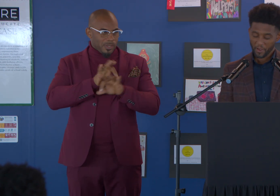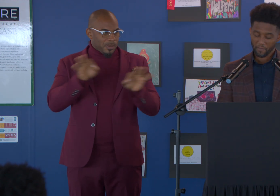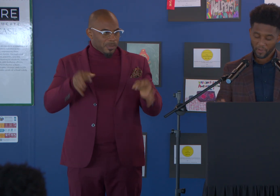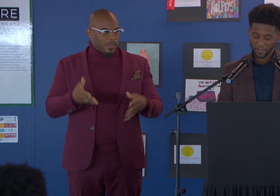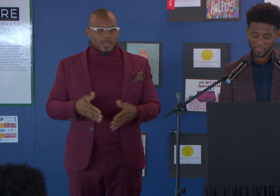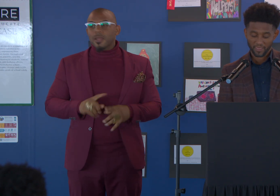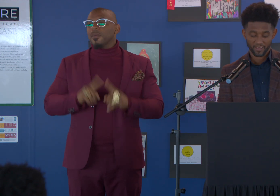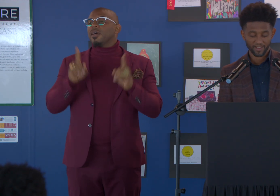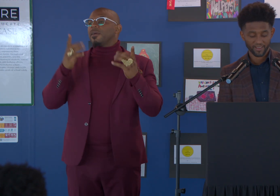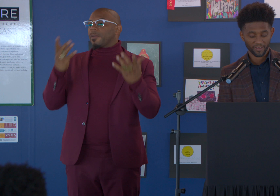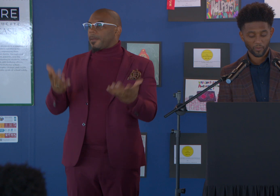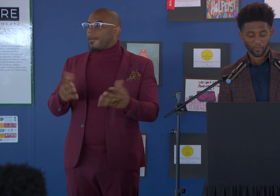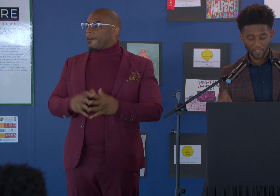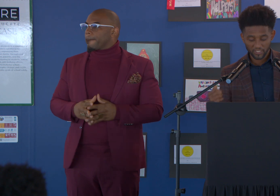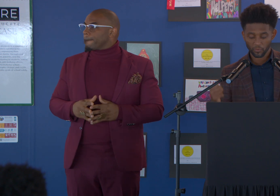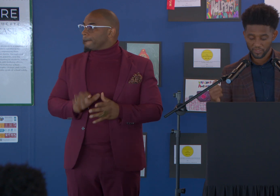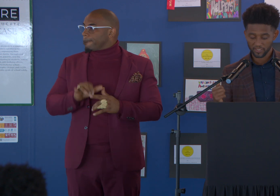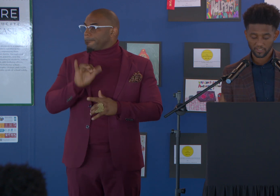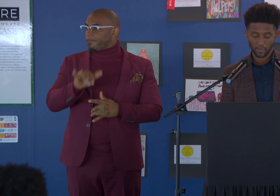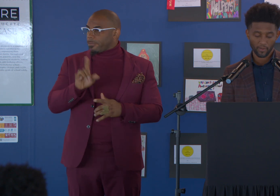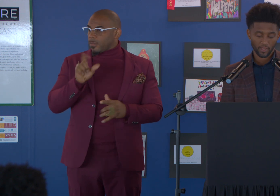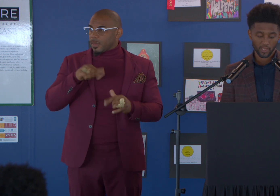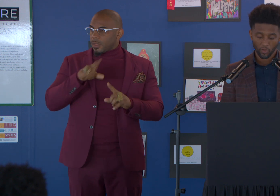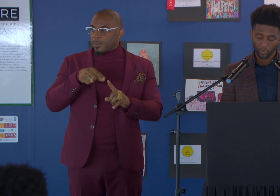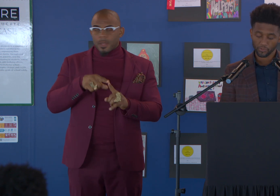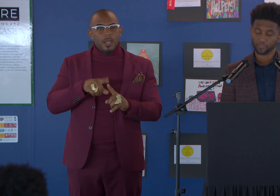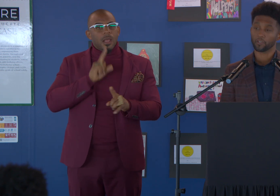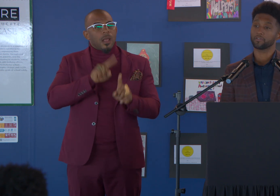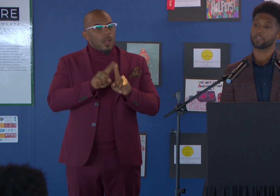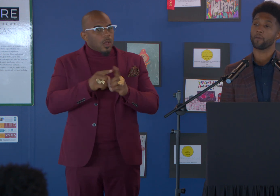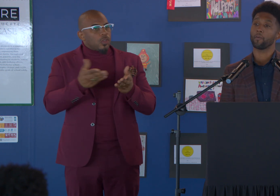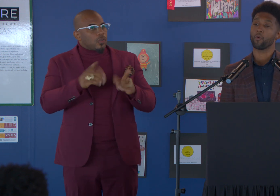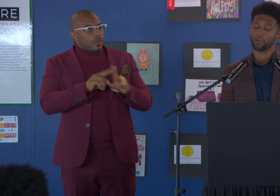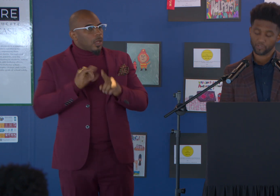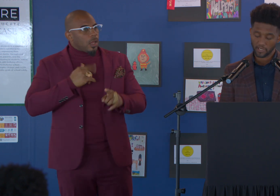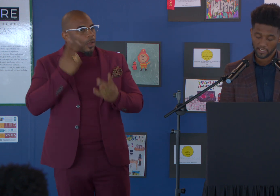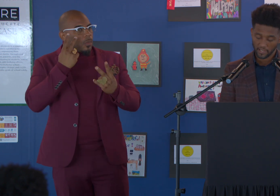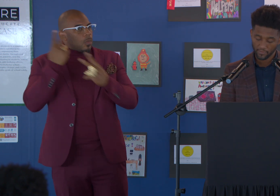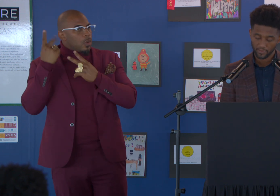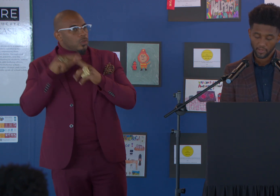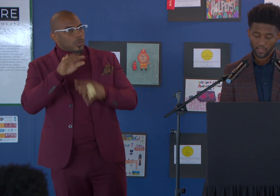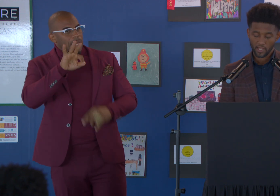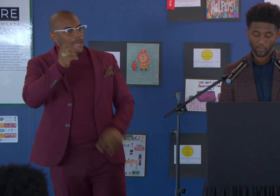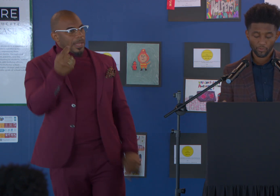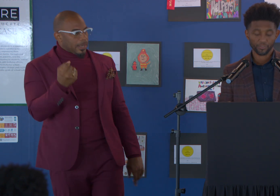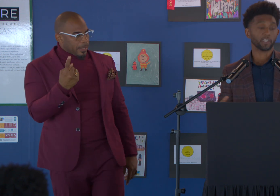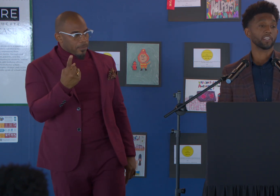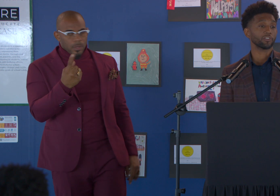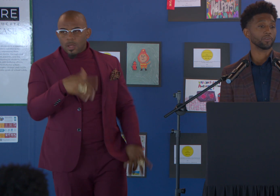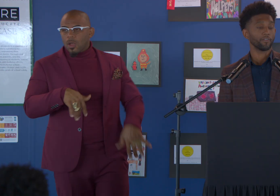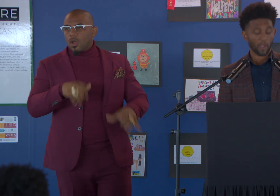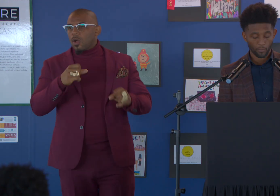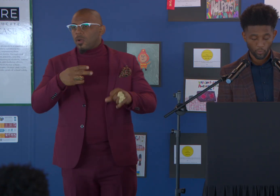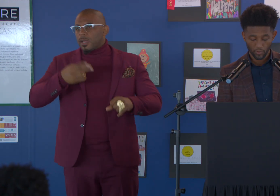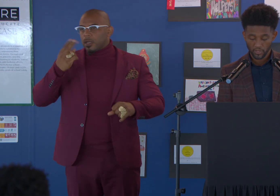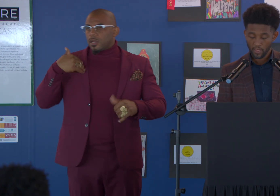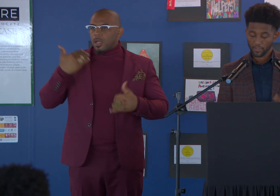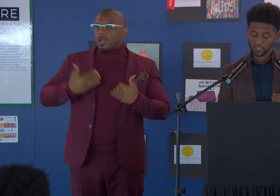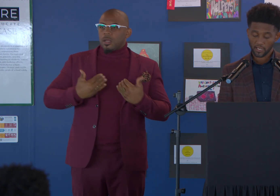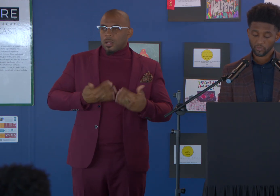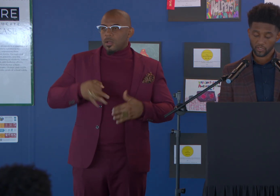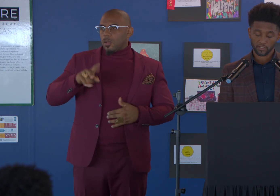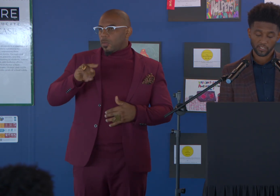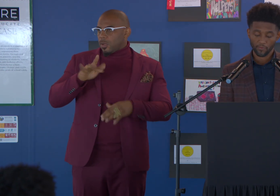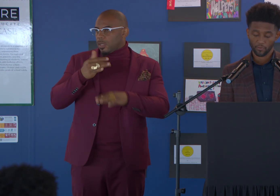there. But that's what this is about. It also serves as our memorial to 9/11 and holds the history of our port,